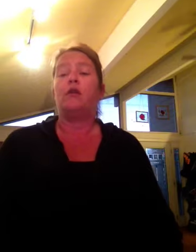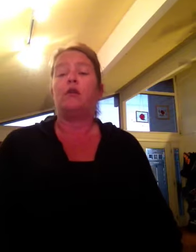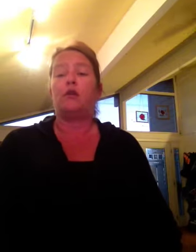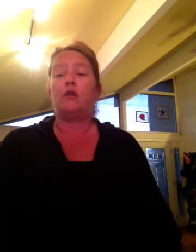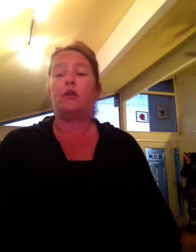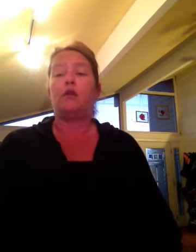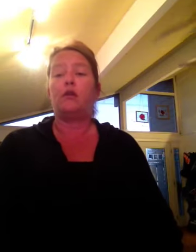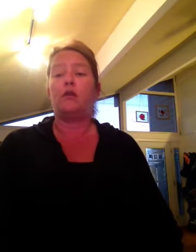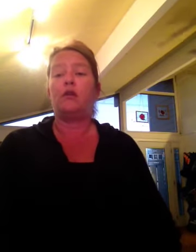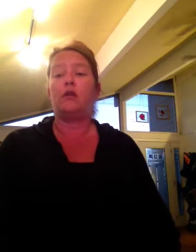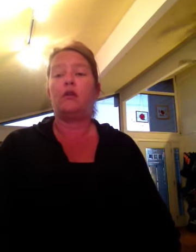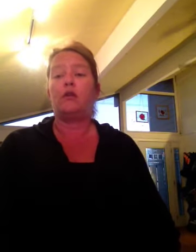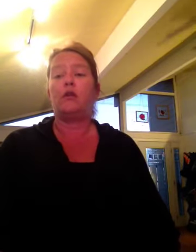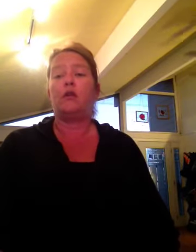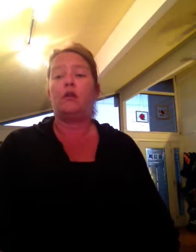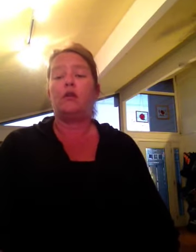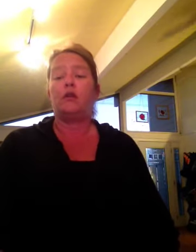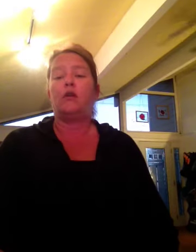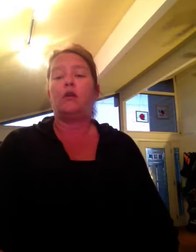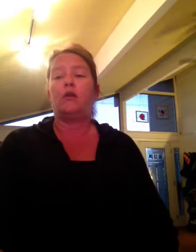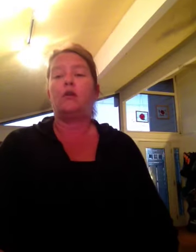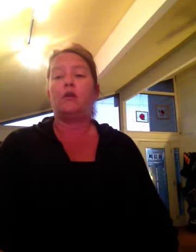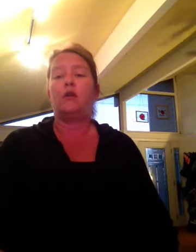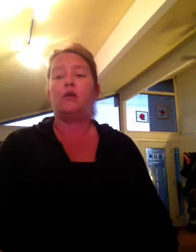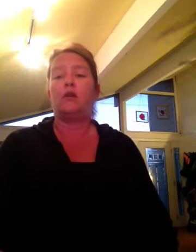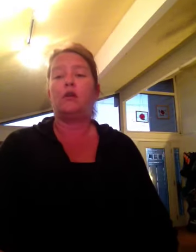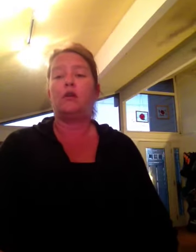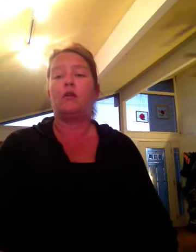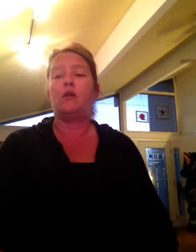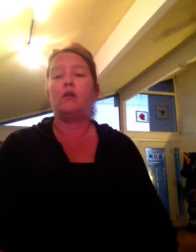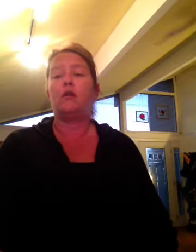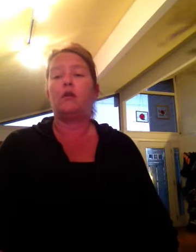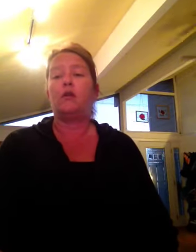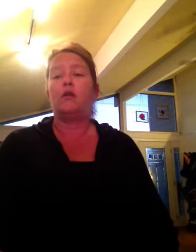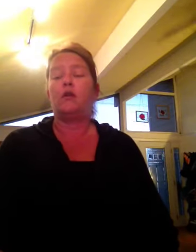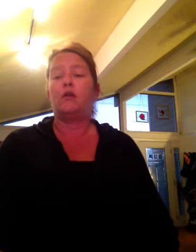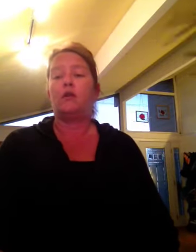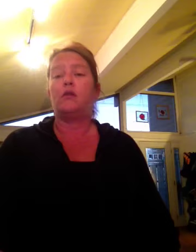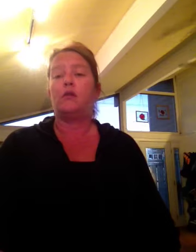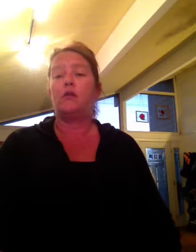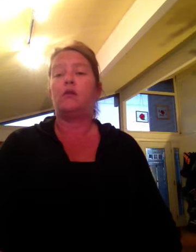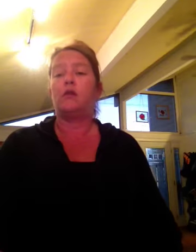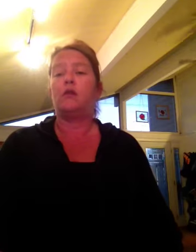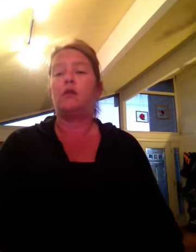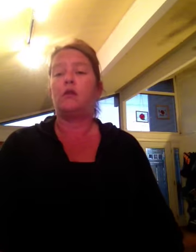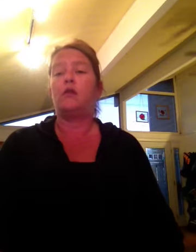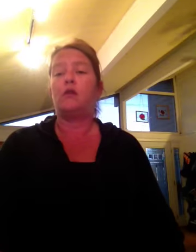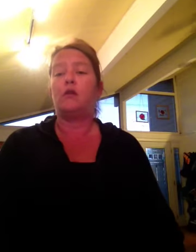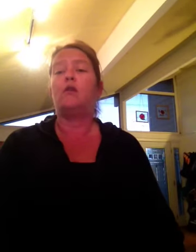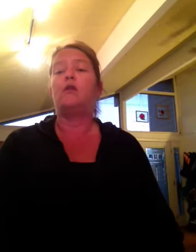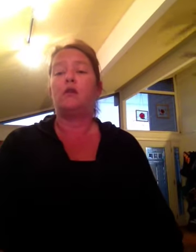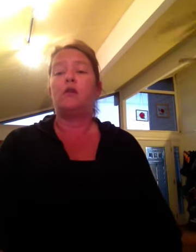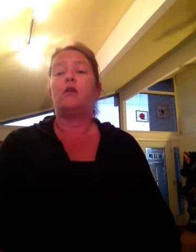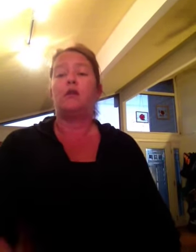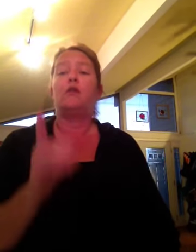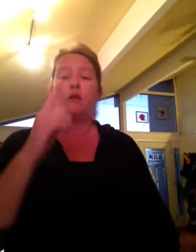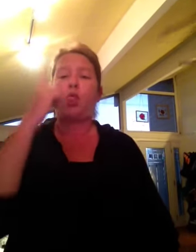would normally use like a bank or credit card, and it's the same type of thing. You just have a specific value per month.